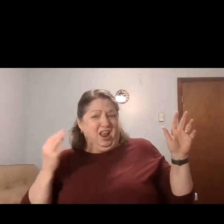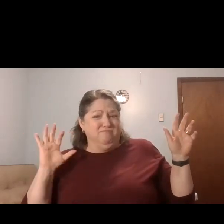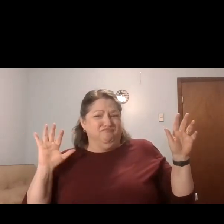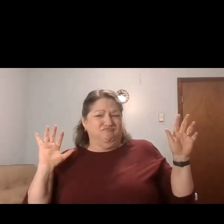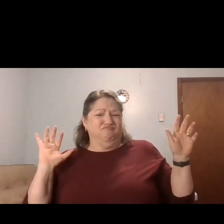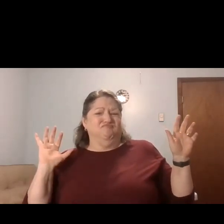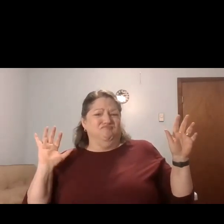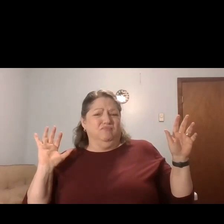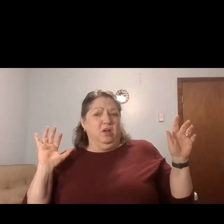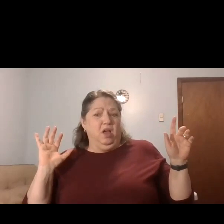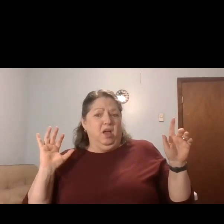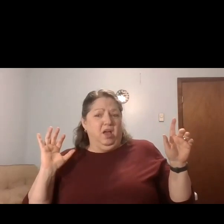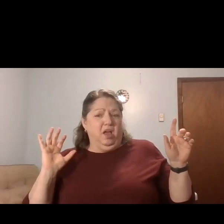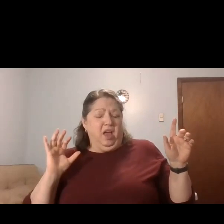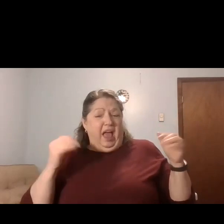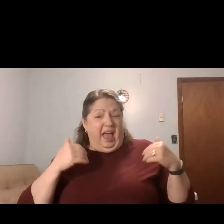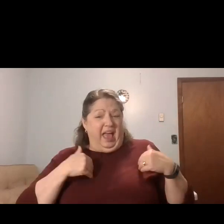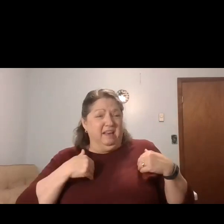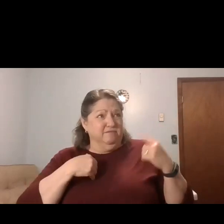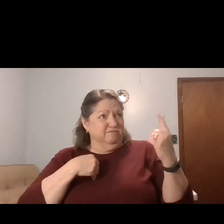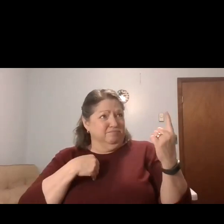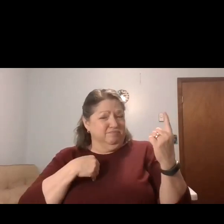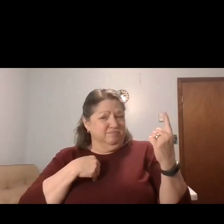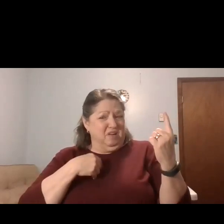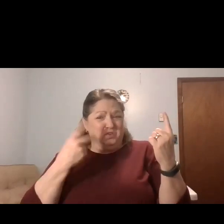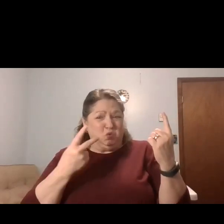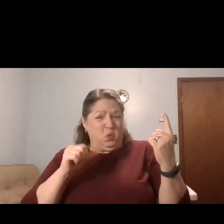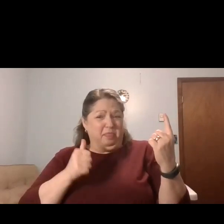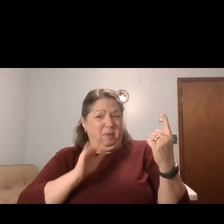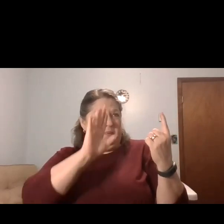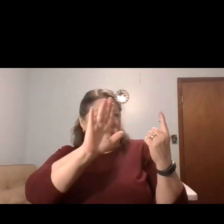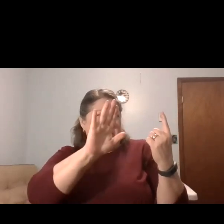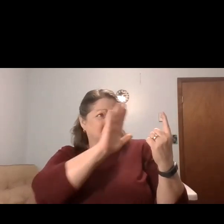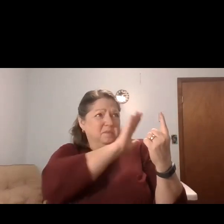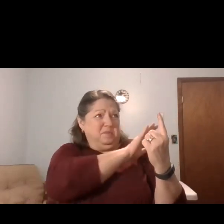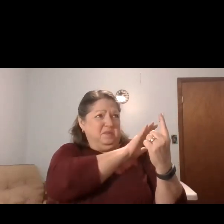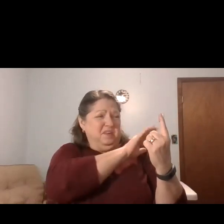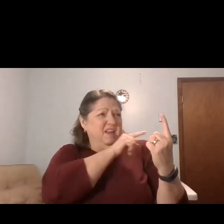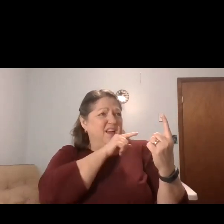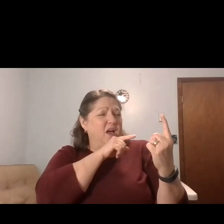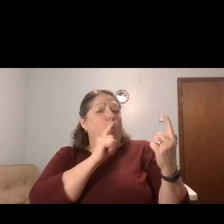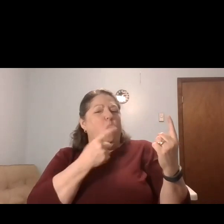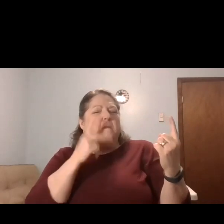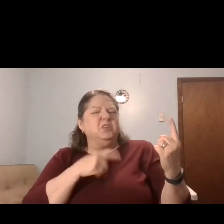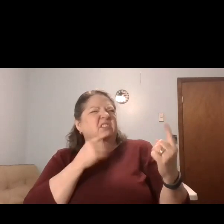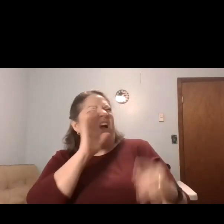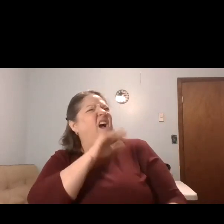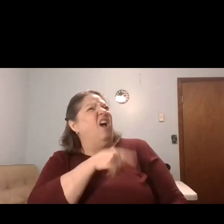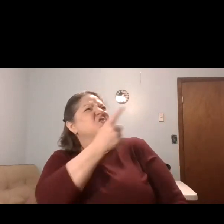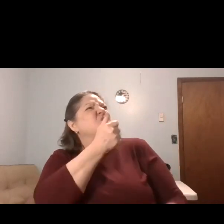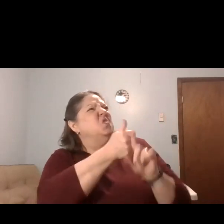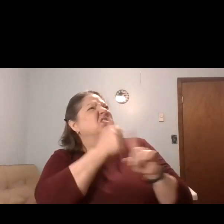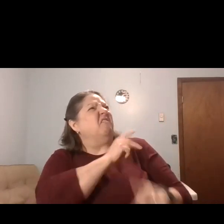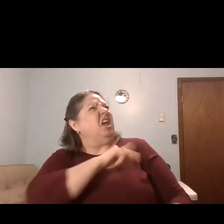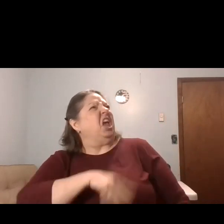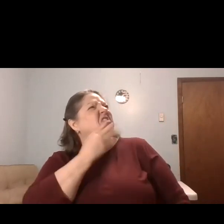one person who cried out and who said to him, you know, you're the king of the Jews, save yourself. And then others